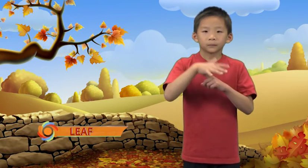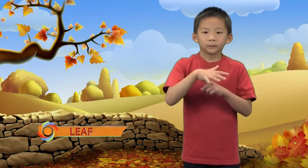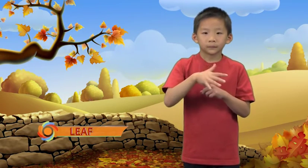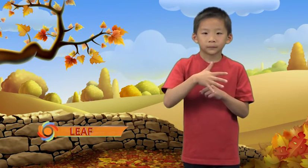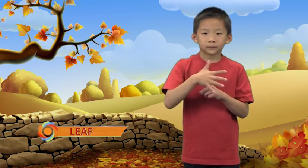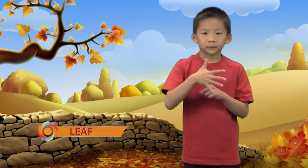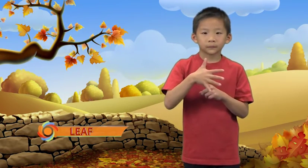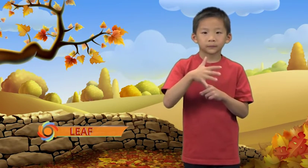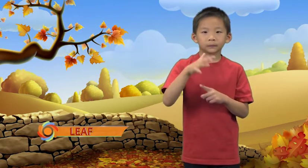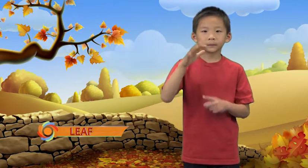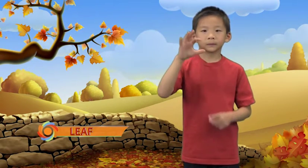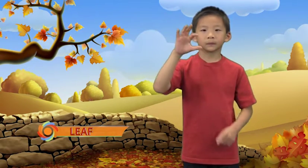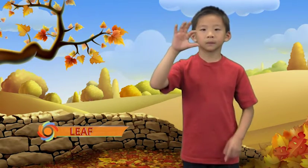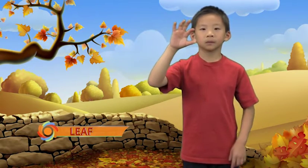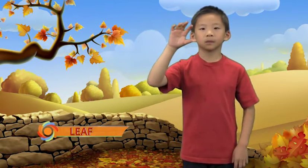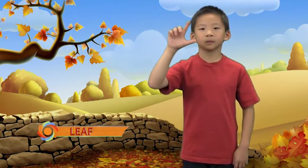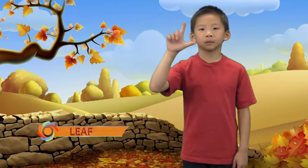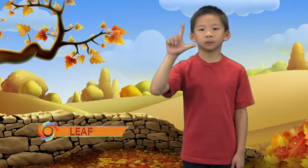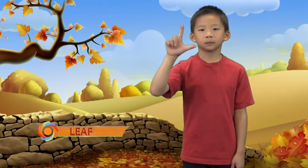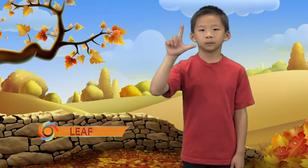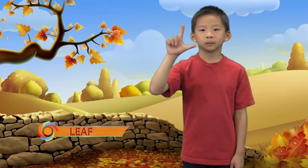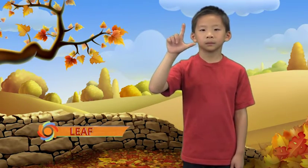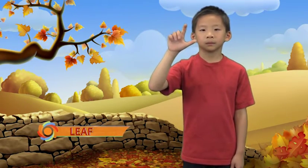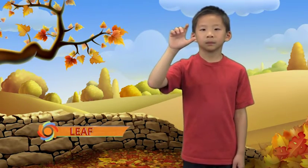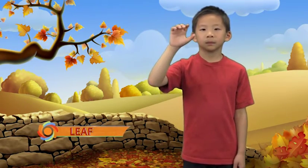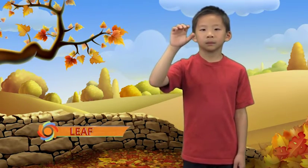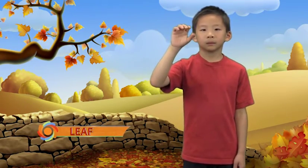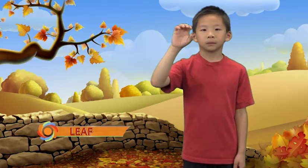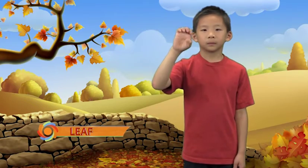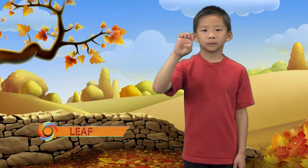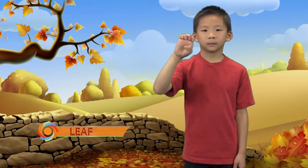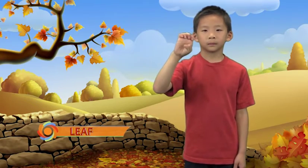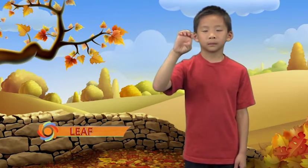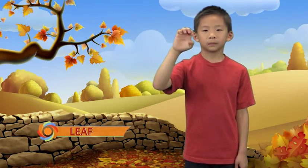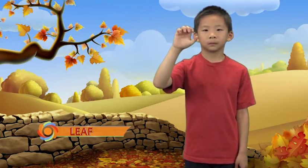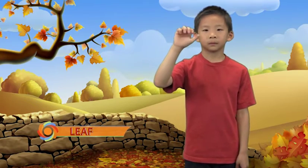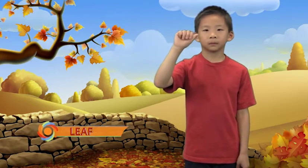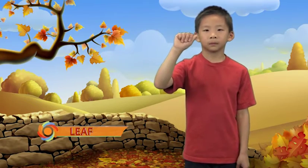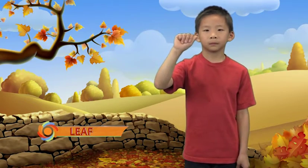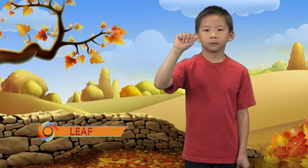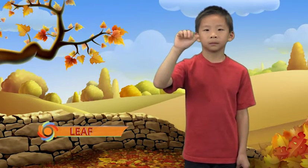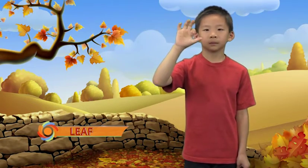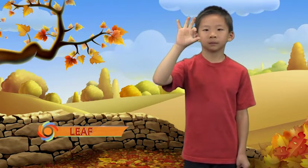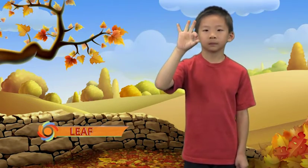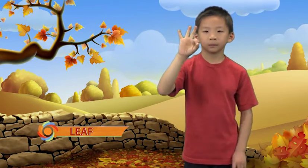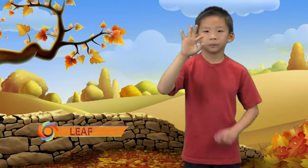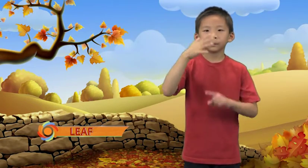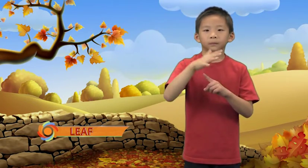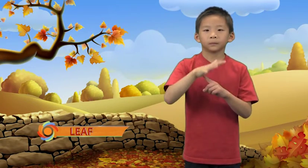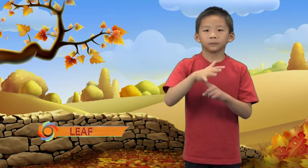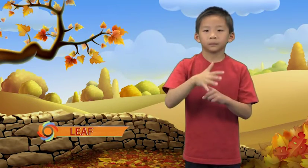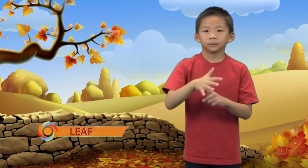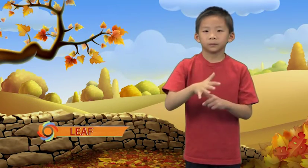Leaf. Leaf. Leaf.